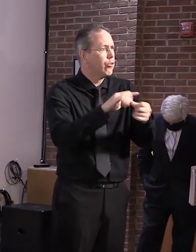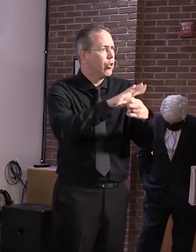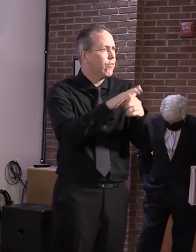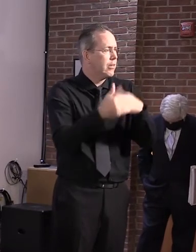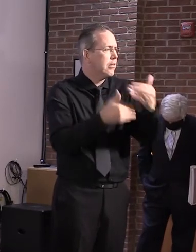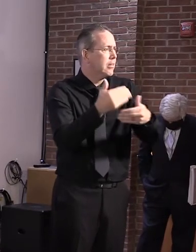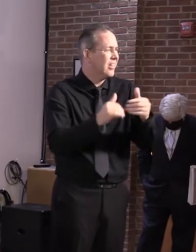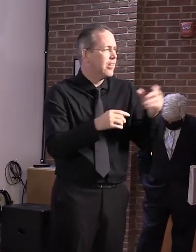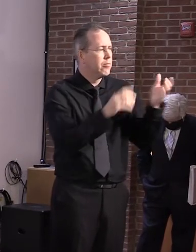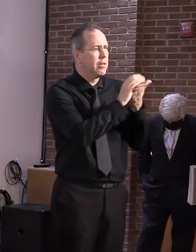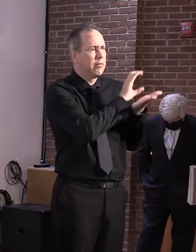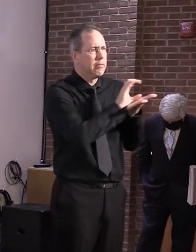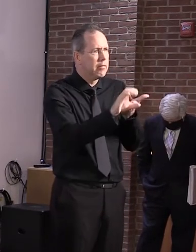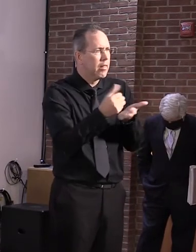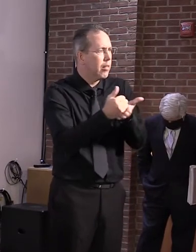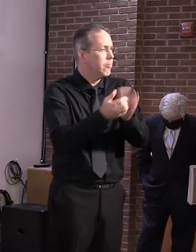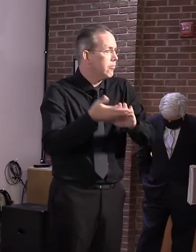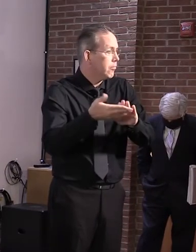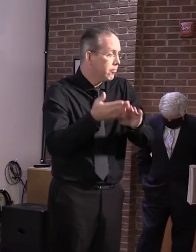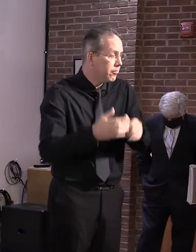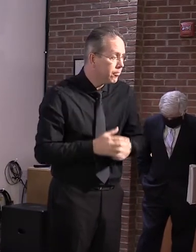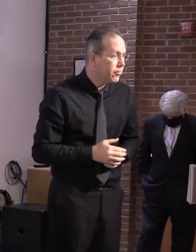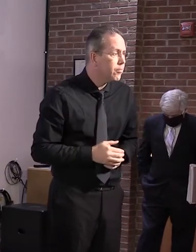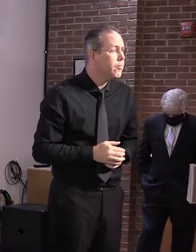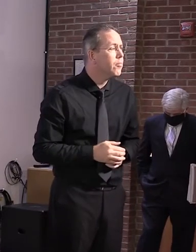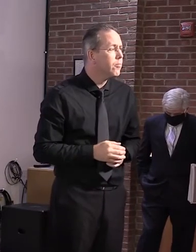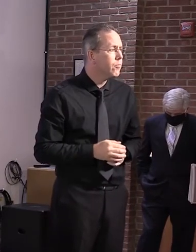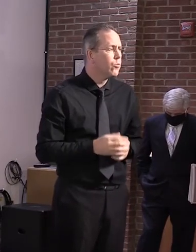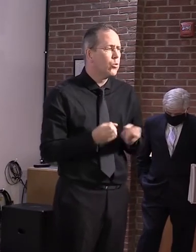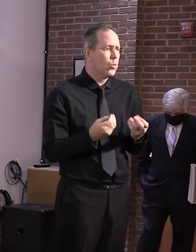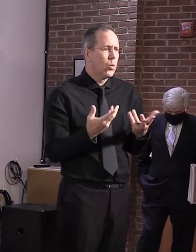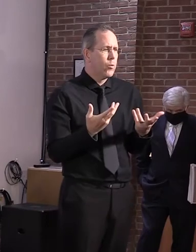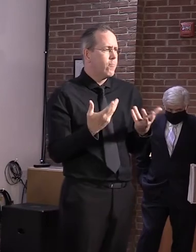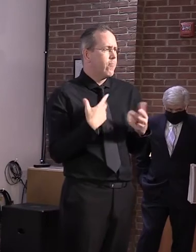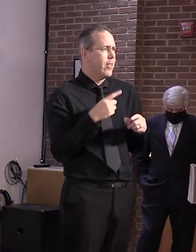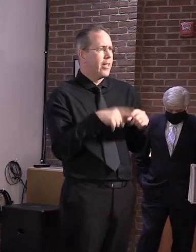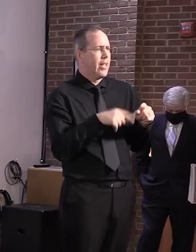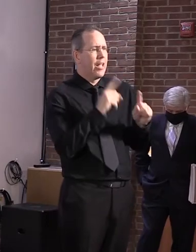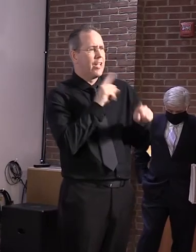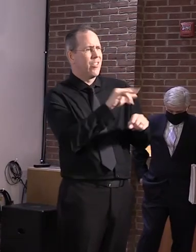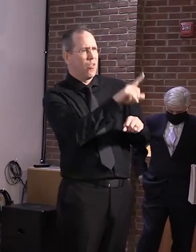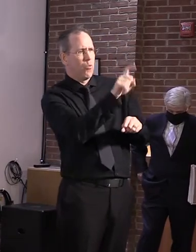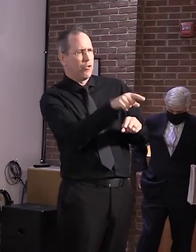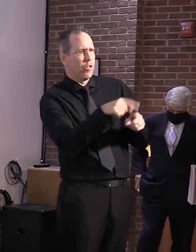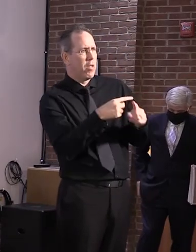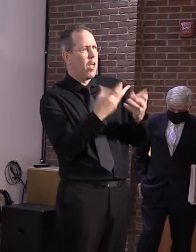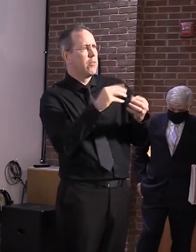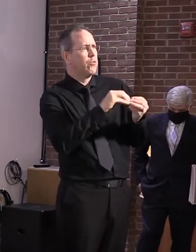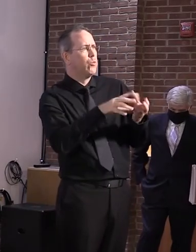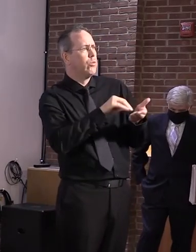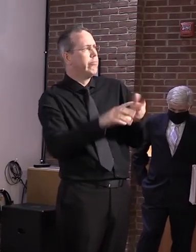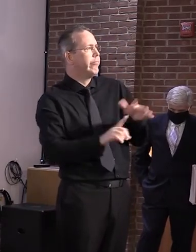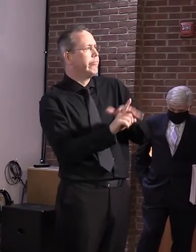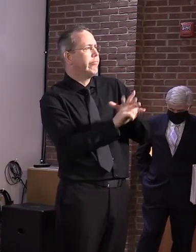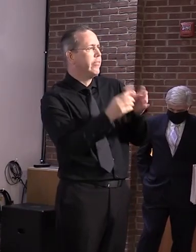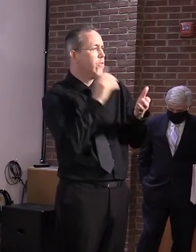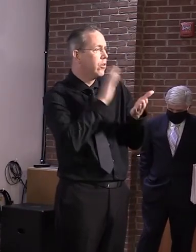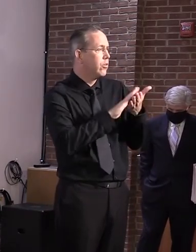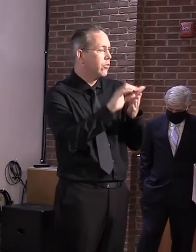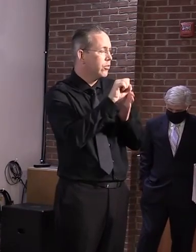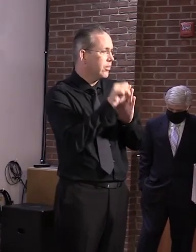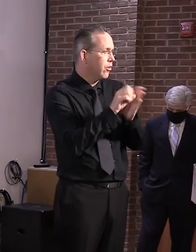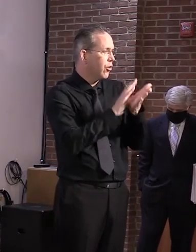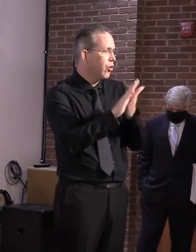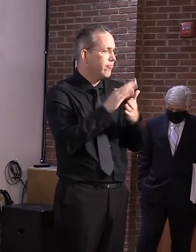remember if you may have had some other questions in there. Yeah, well, let me know. I'll follow up then. You mentioned no decisions